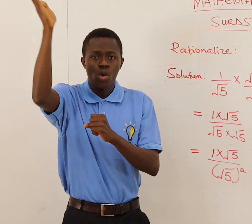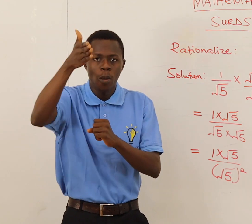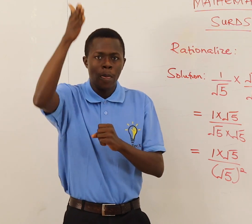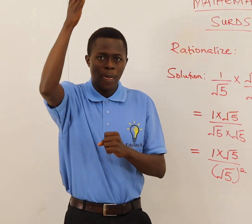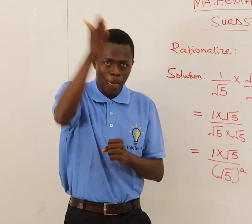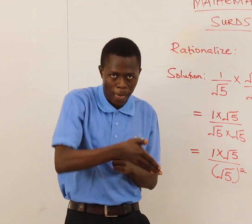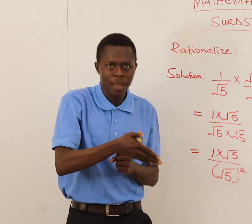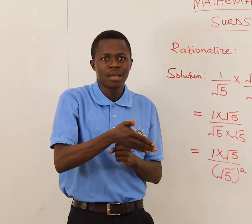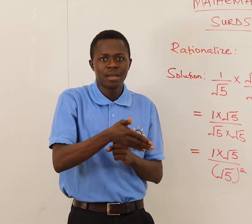2.